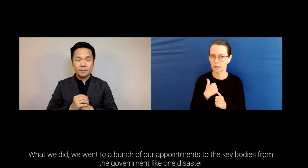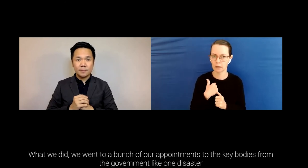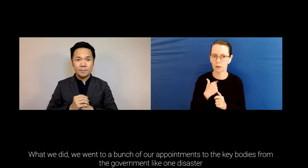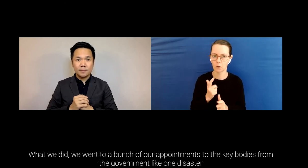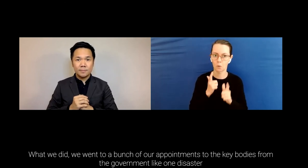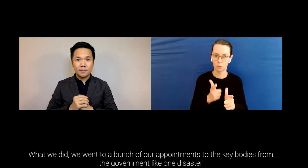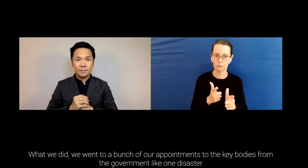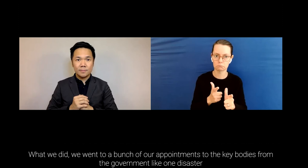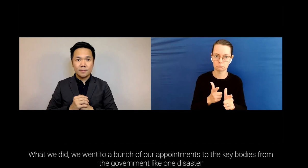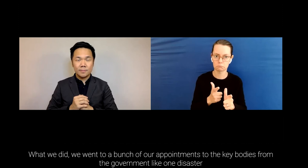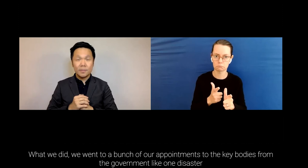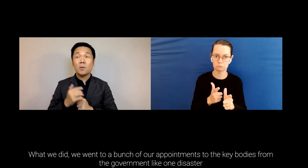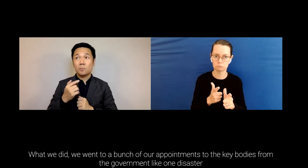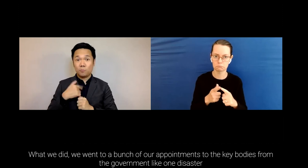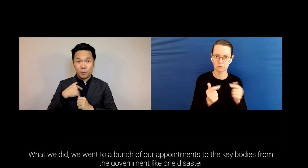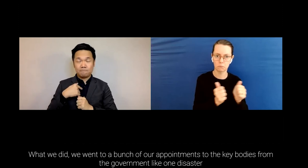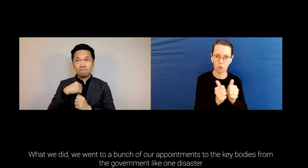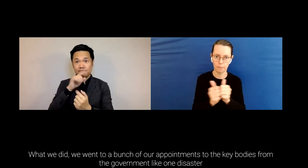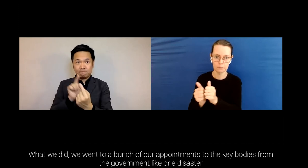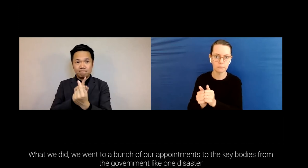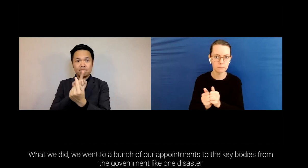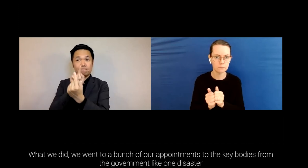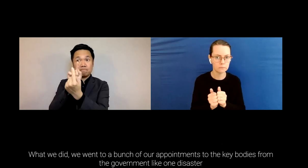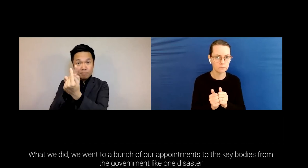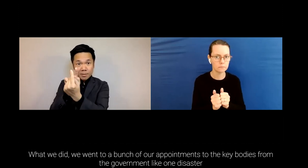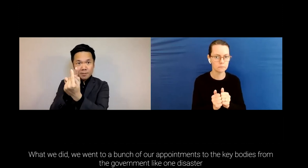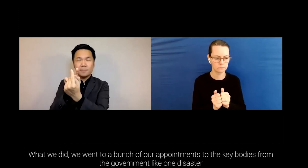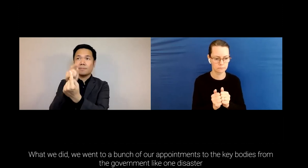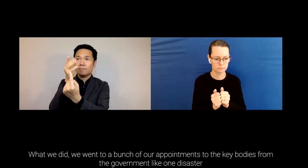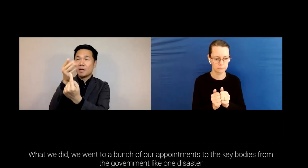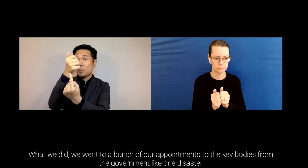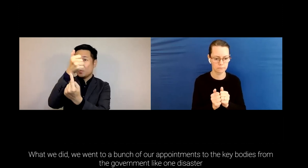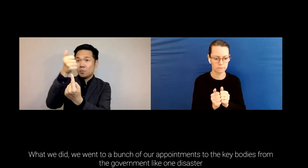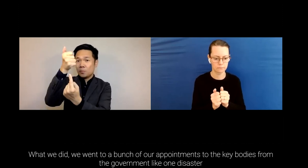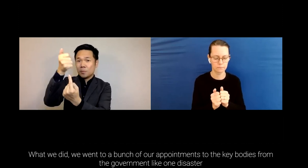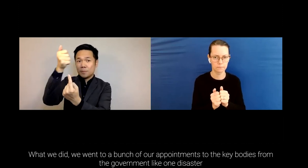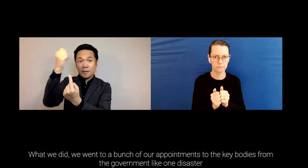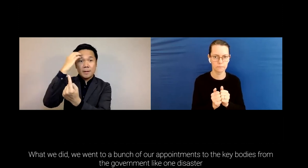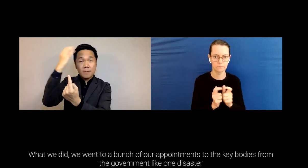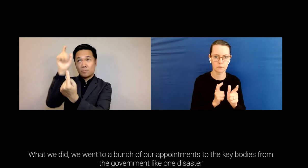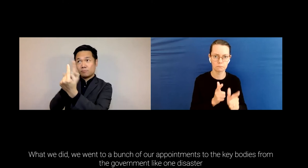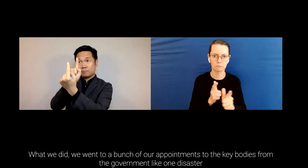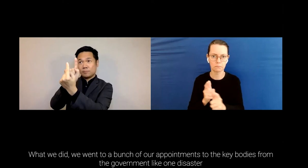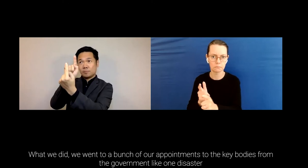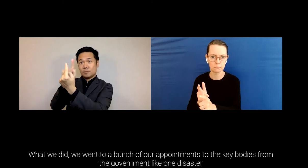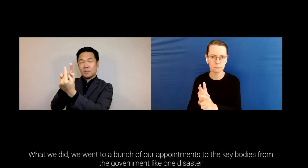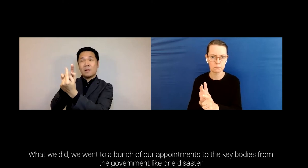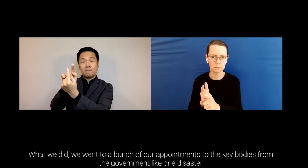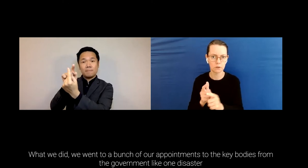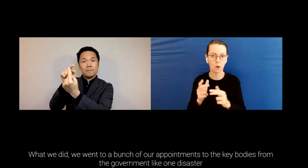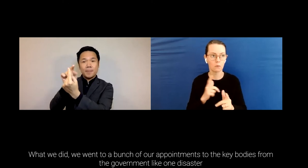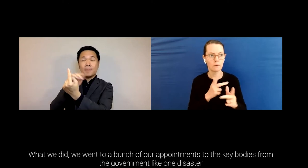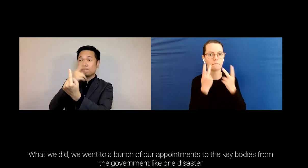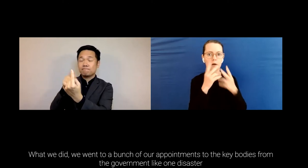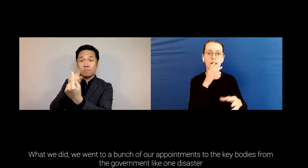appoint our appointments to our key bodies from the government. Like one